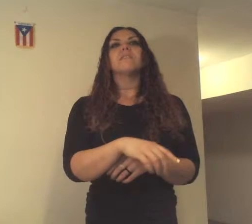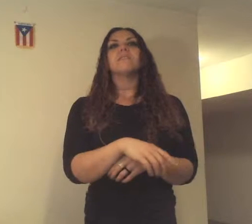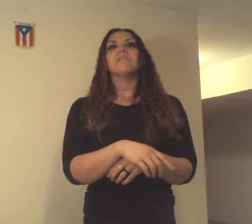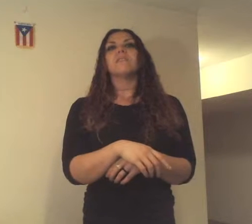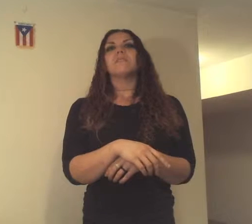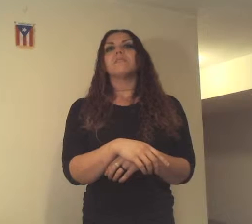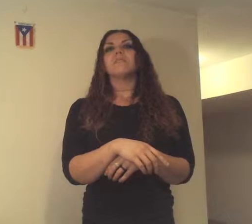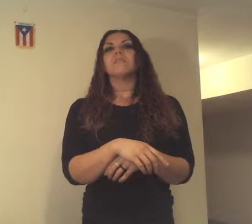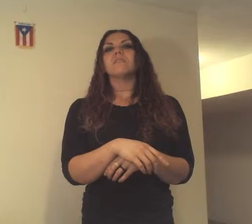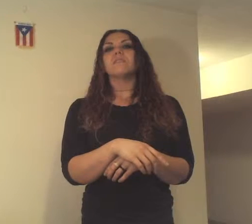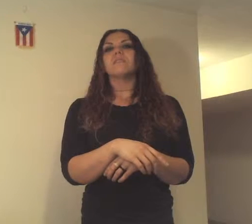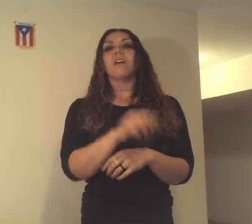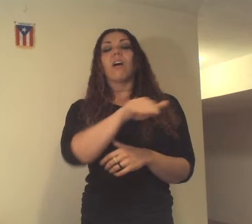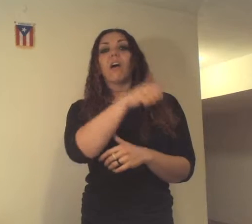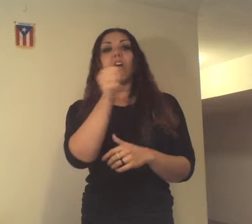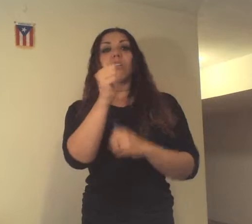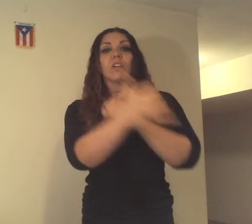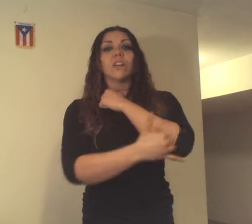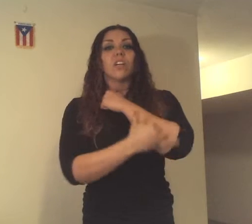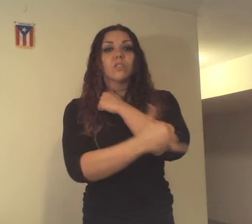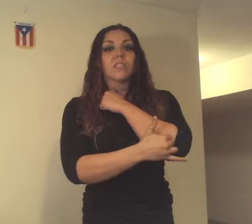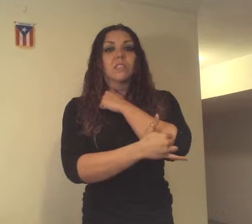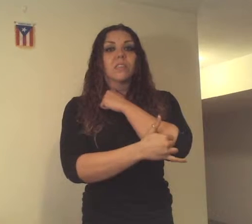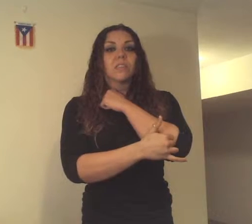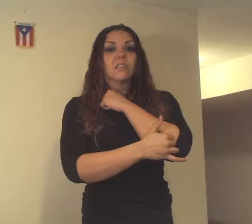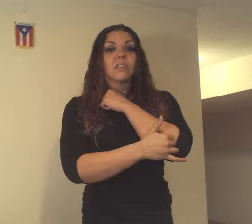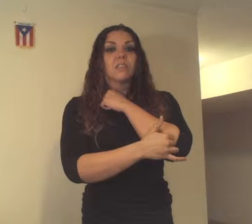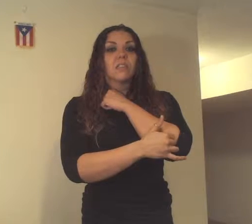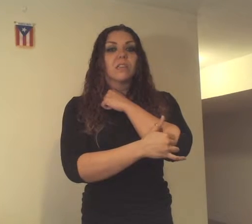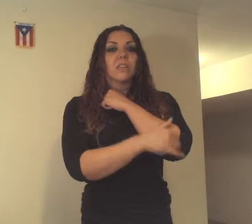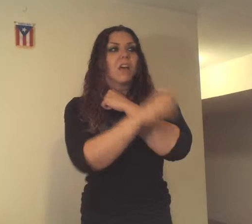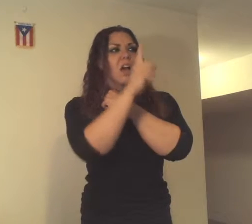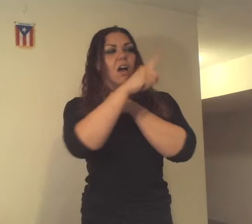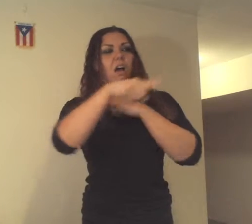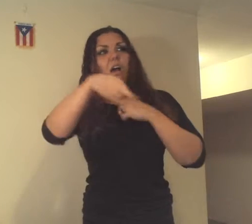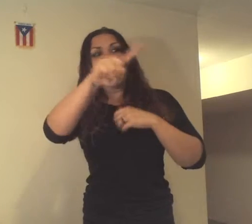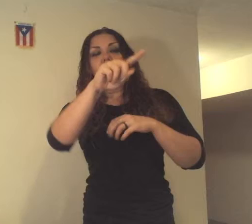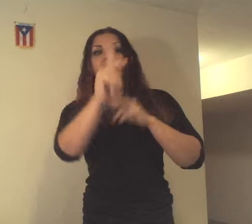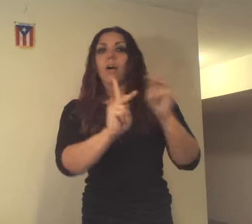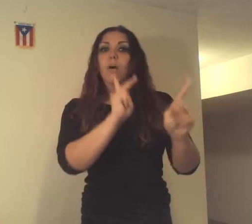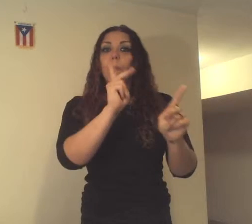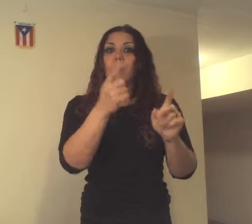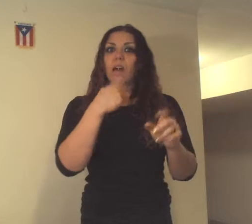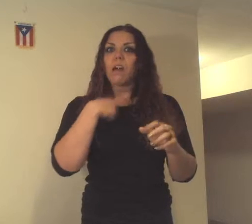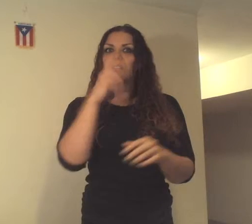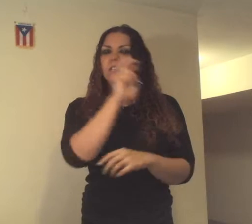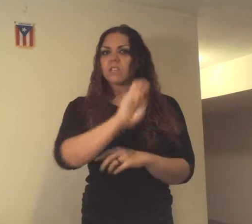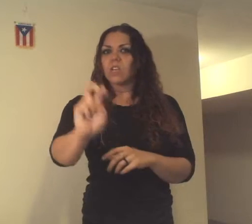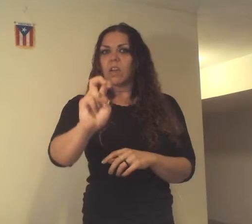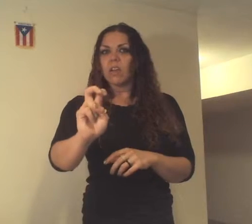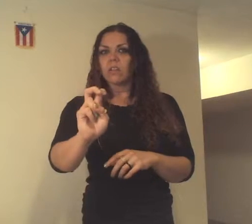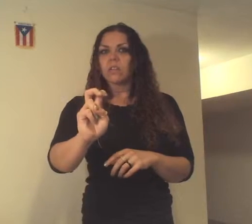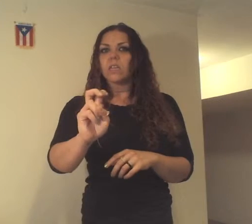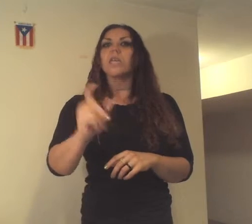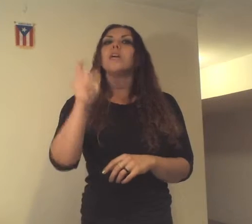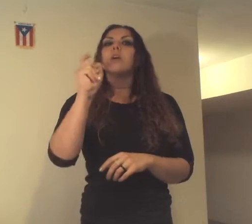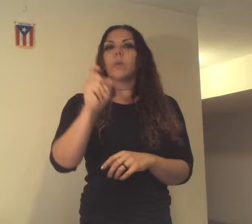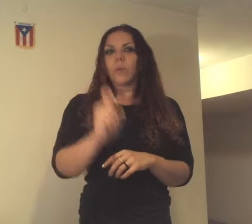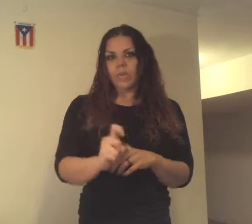go, the barrier is, we want this, but we need it in our language.